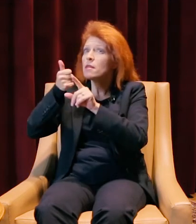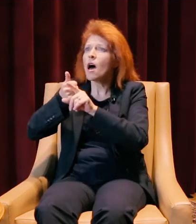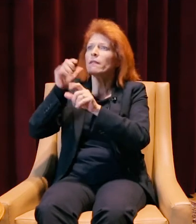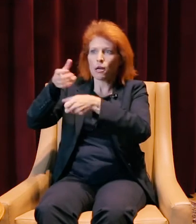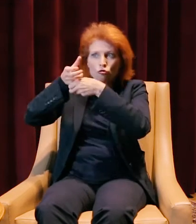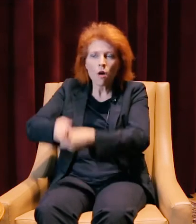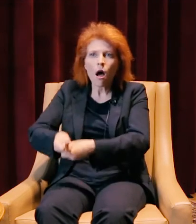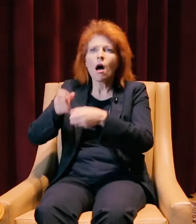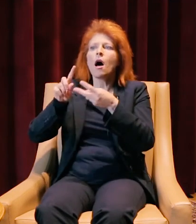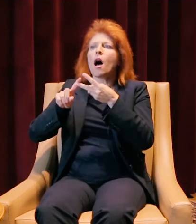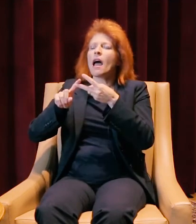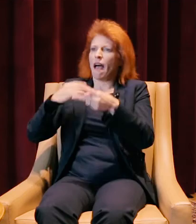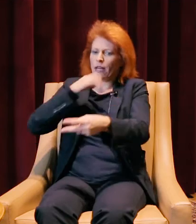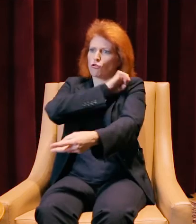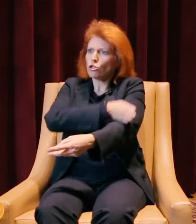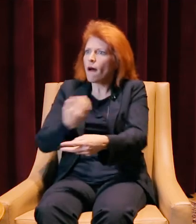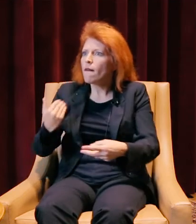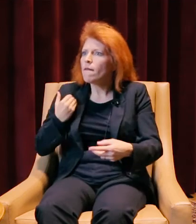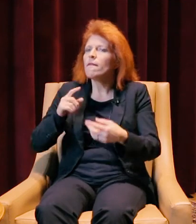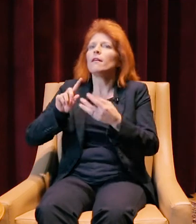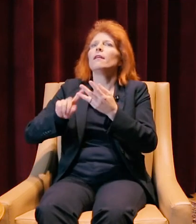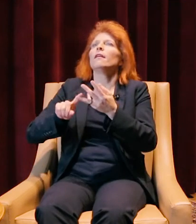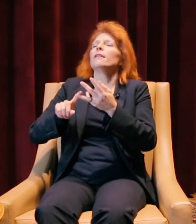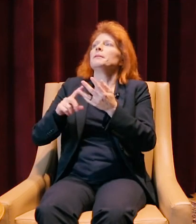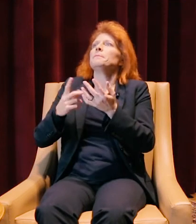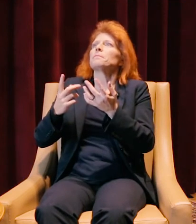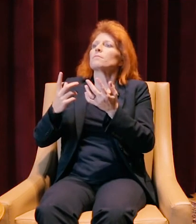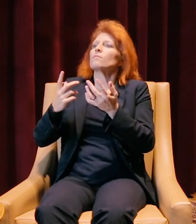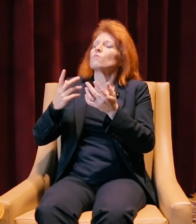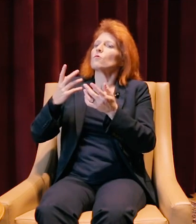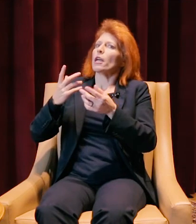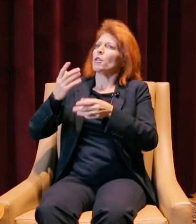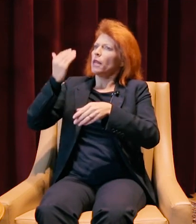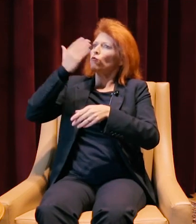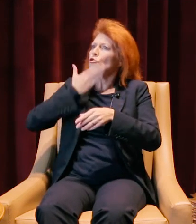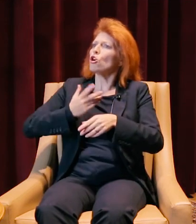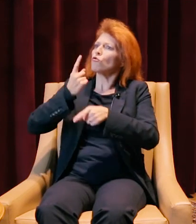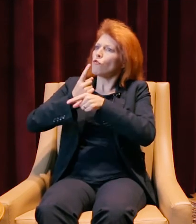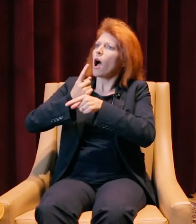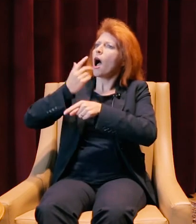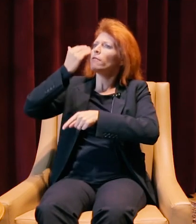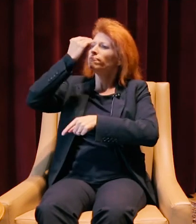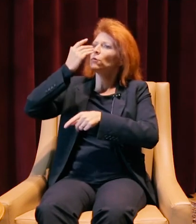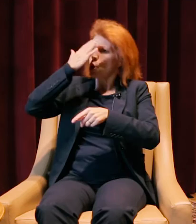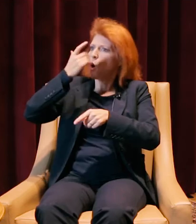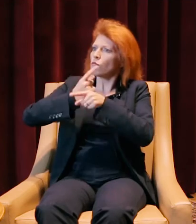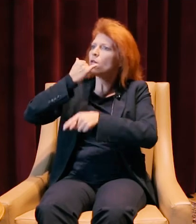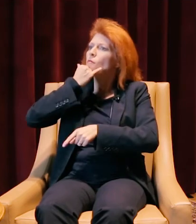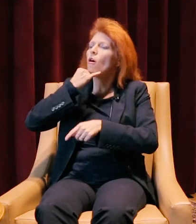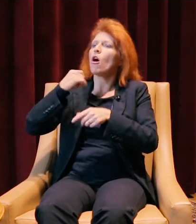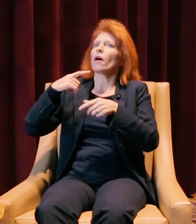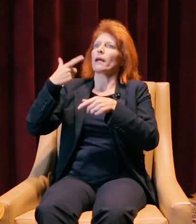trustworthy? Are they energetic? Do they have good morals? Are they fun people? Is